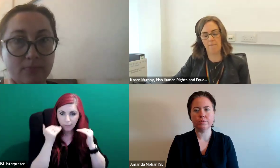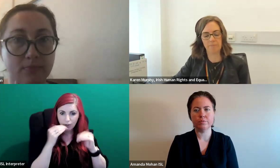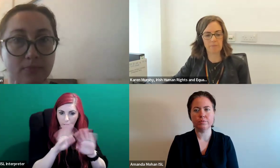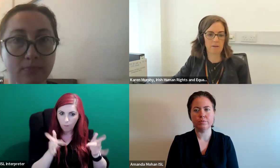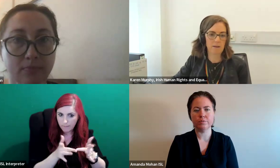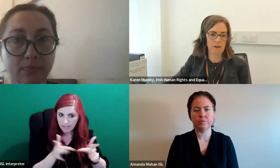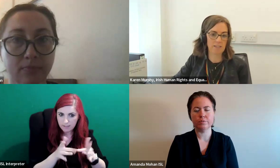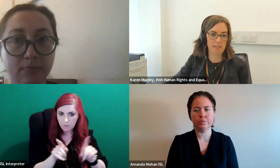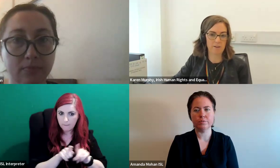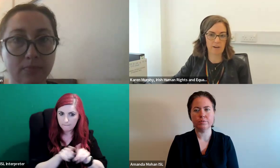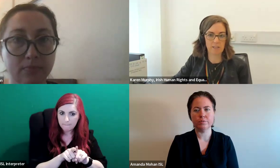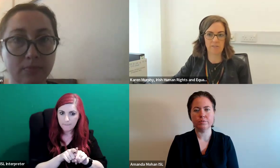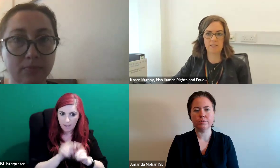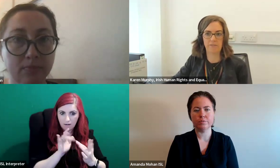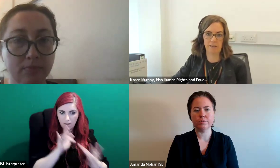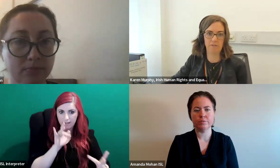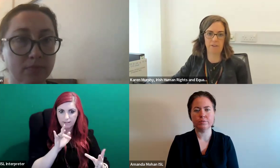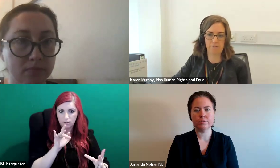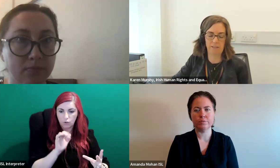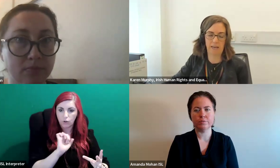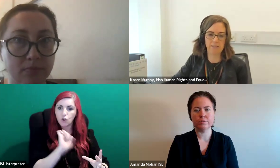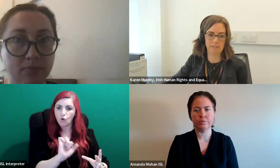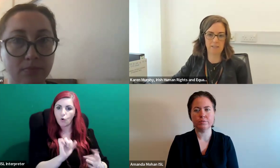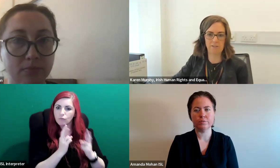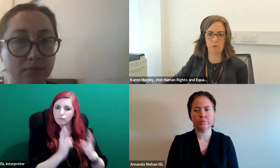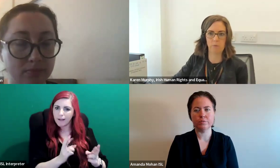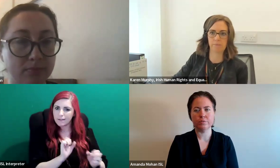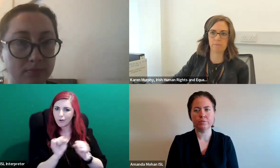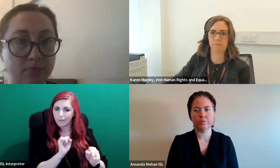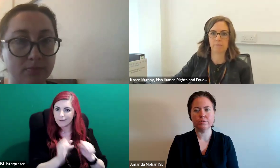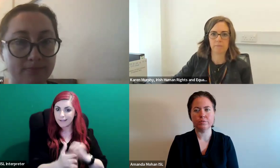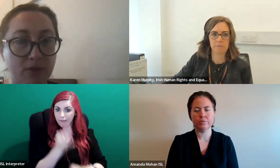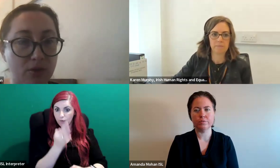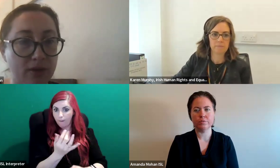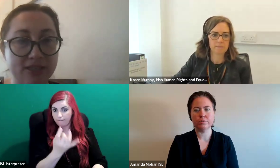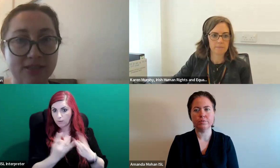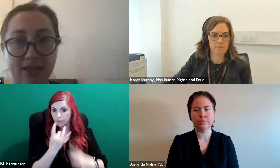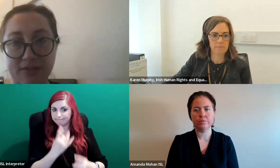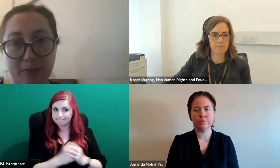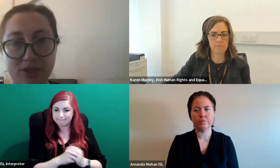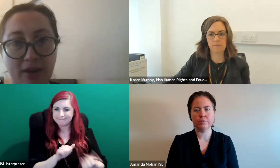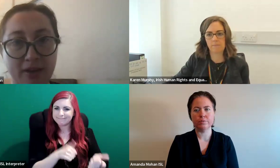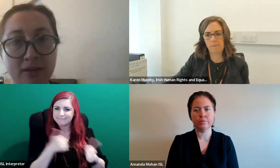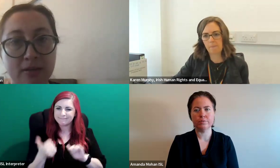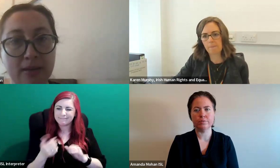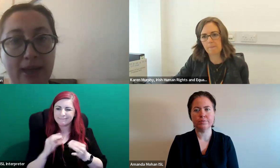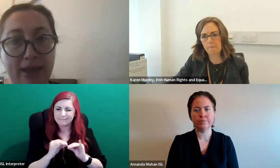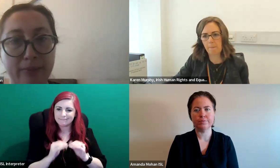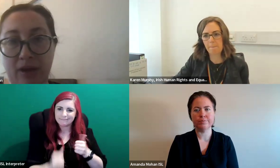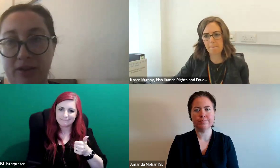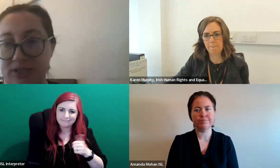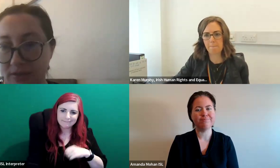and contact the Your Rights Service if the case is an individual one. Great, thanks very much,